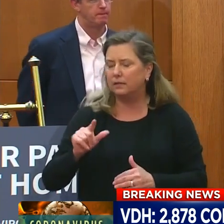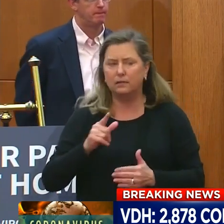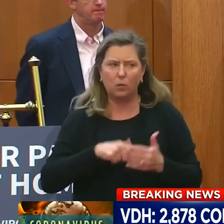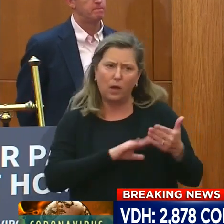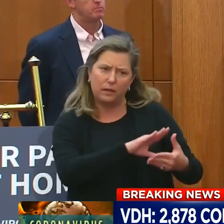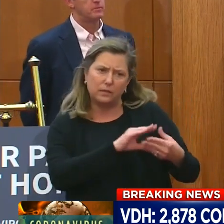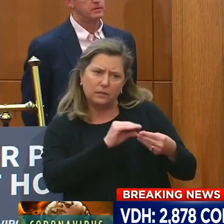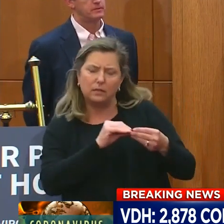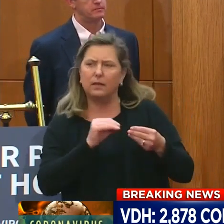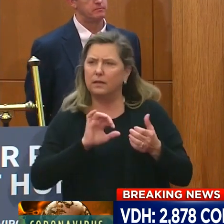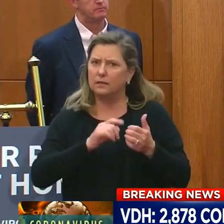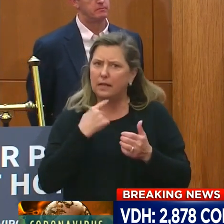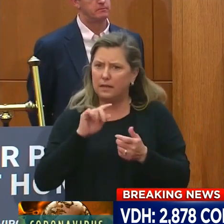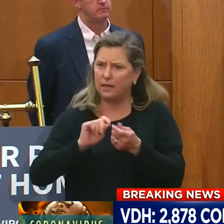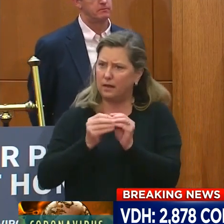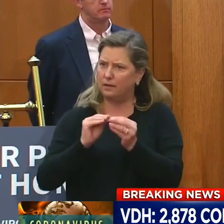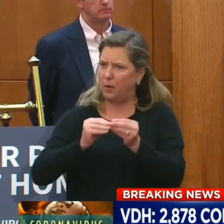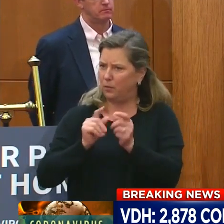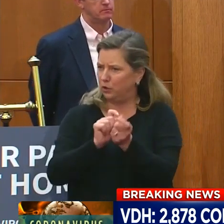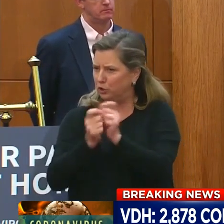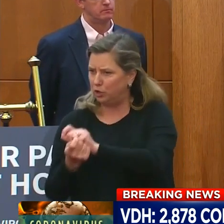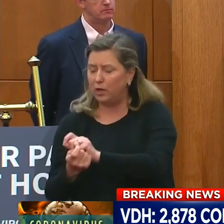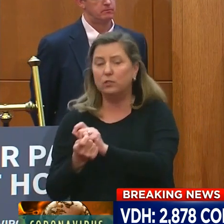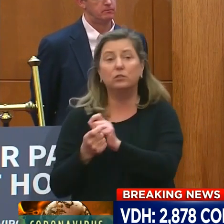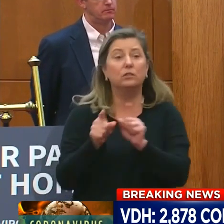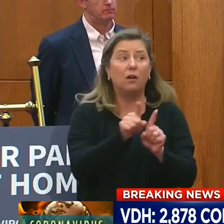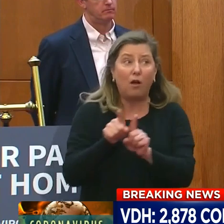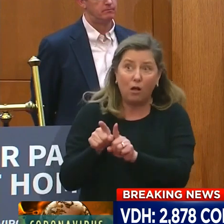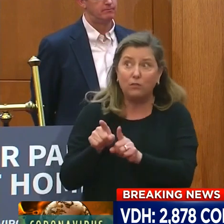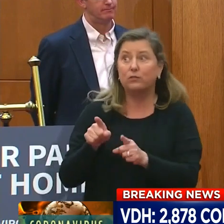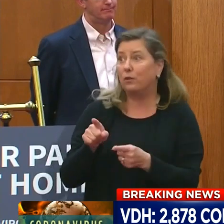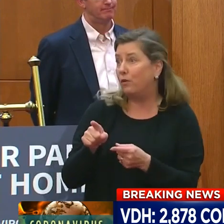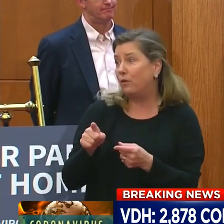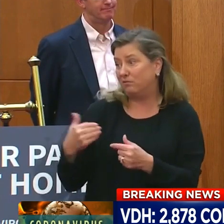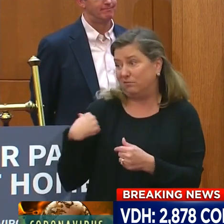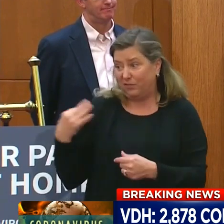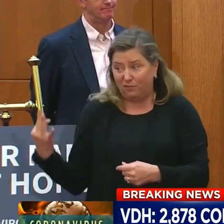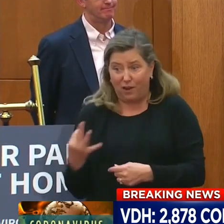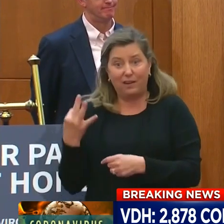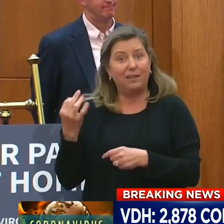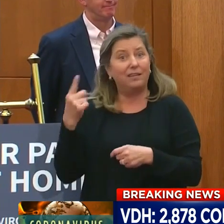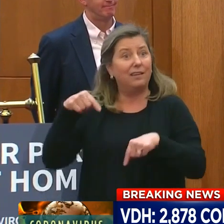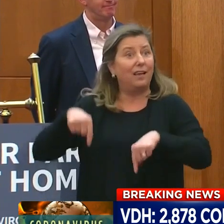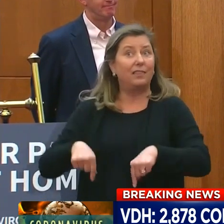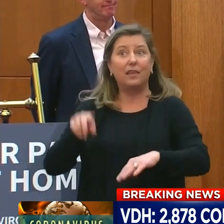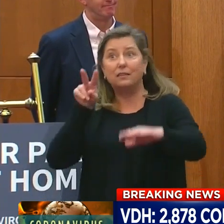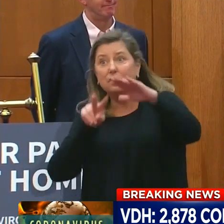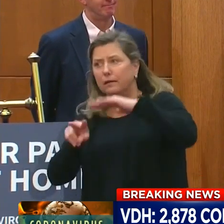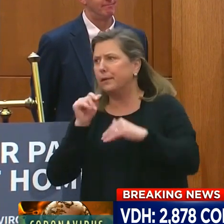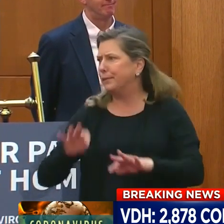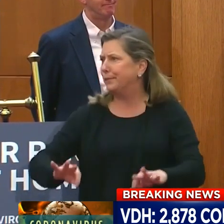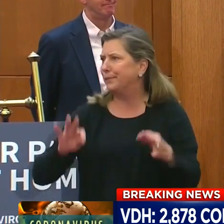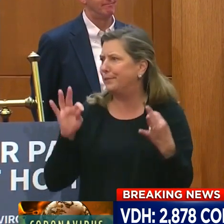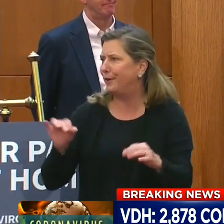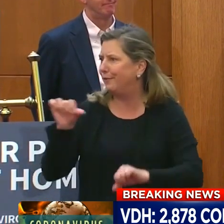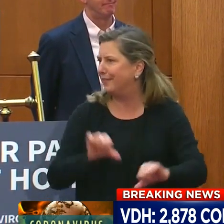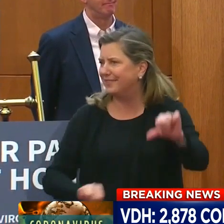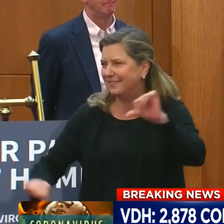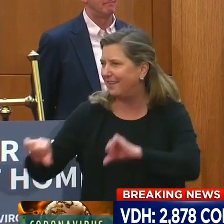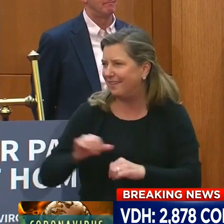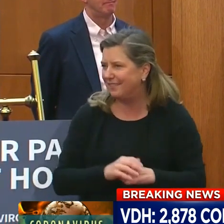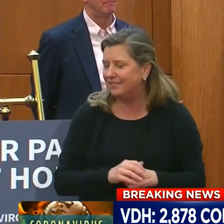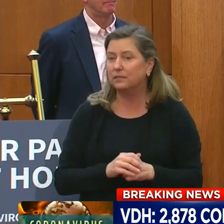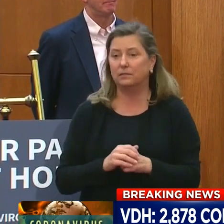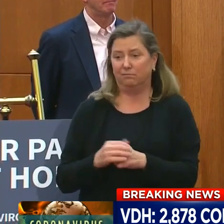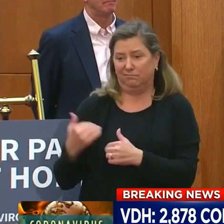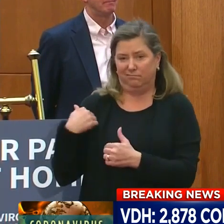they change. And he also reminded us on Friday that this is not a perfect science. I just spent about an